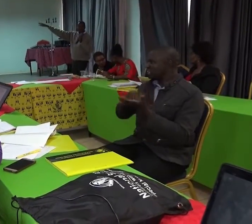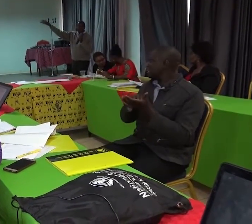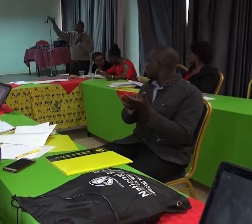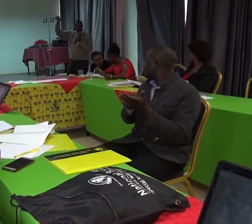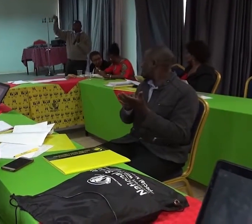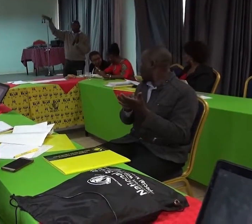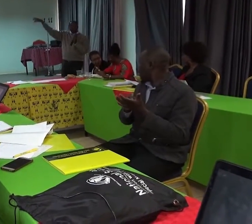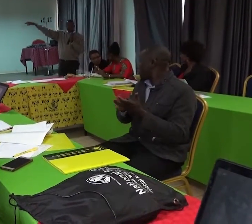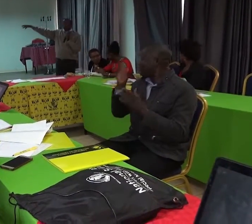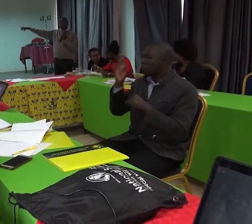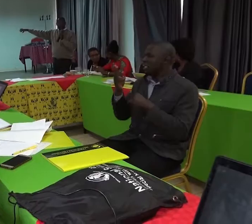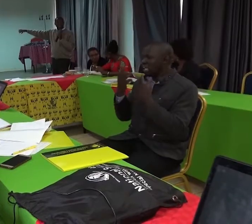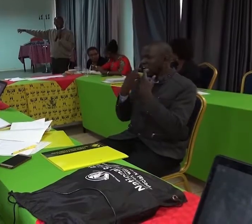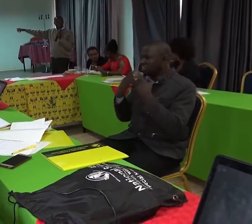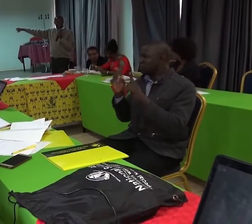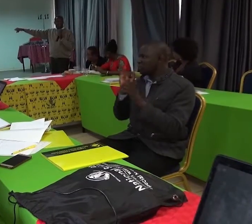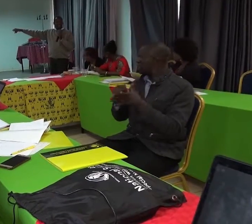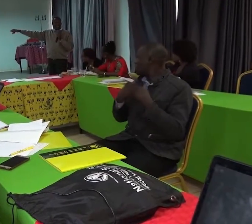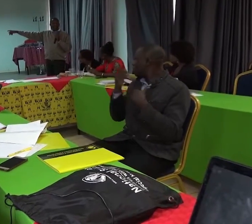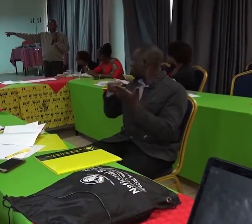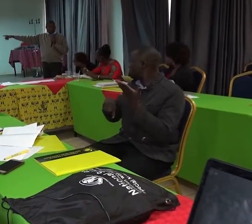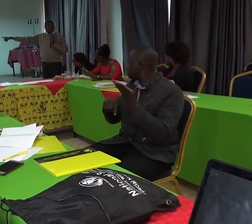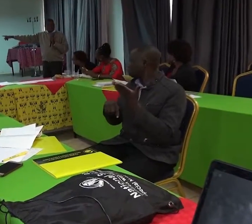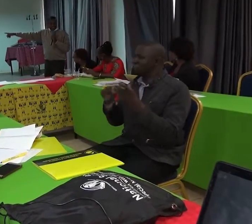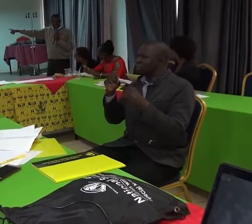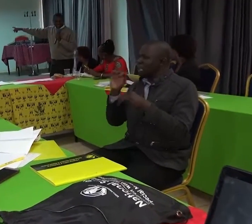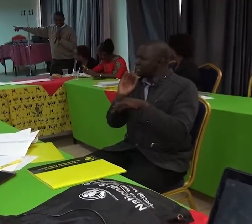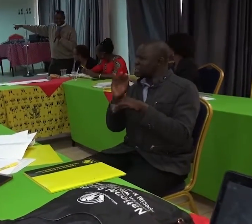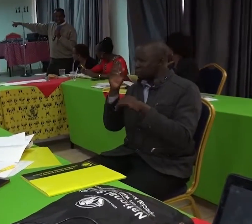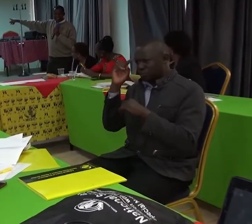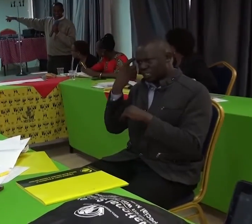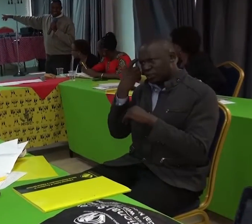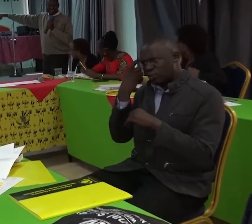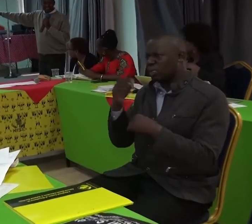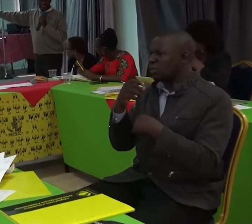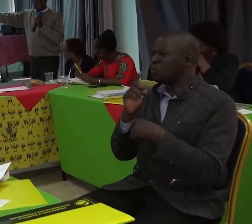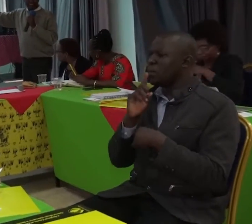education. So what do you think of that? Are we ensuring?